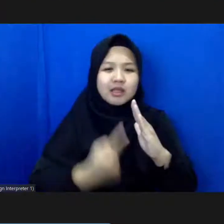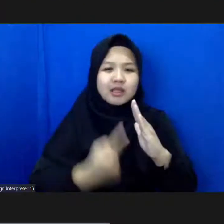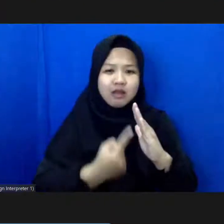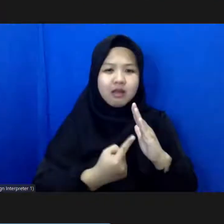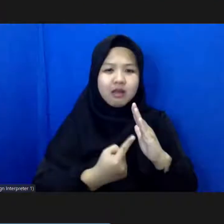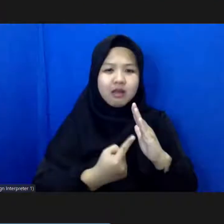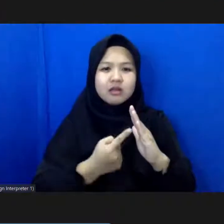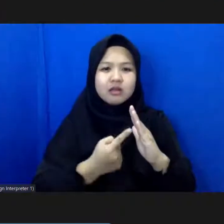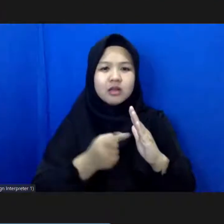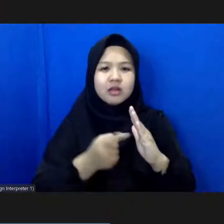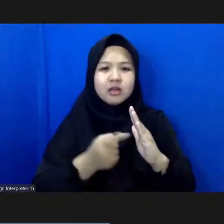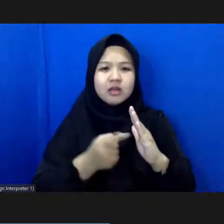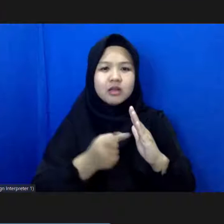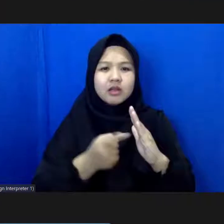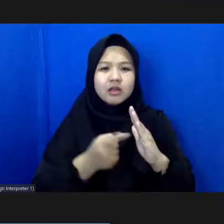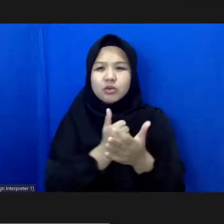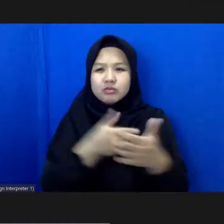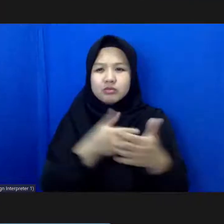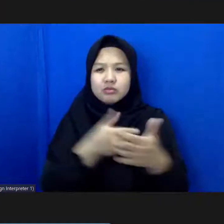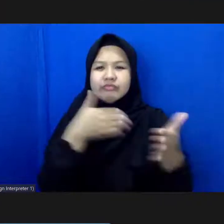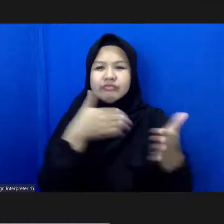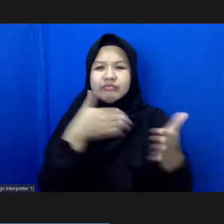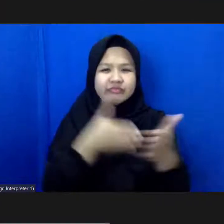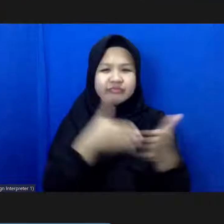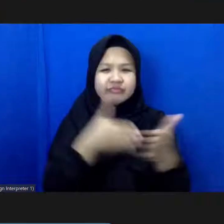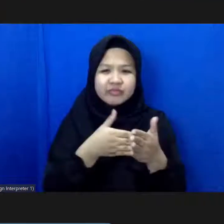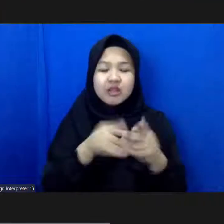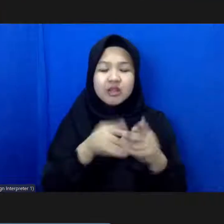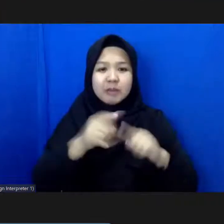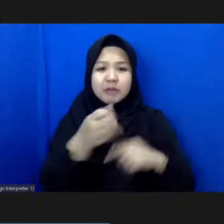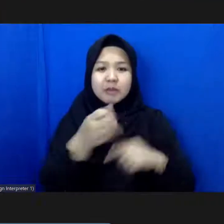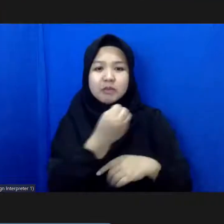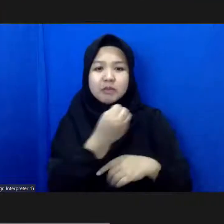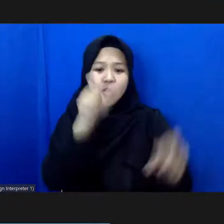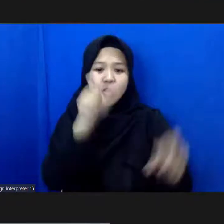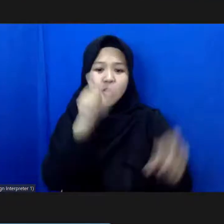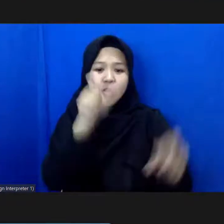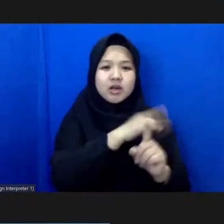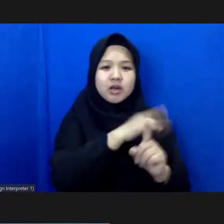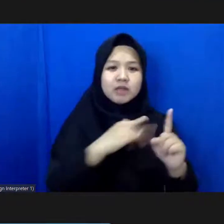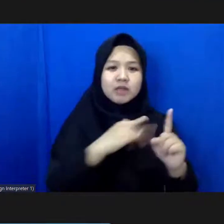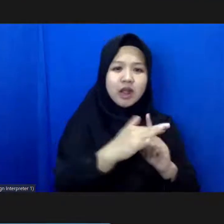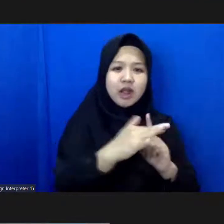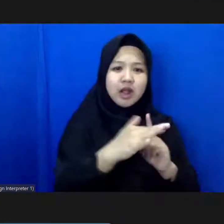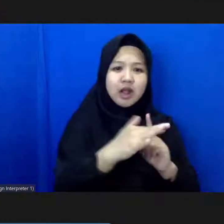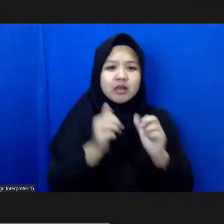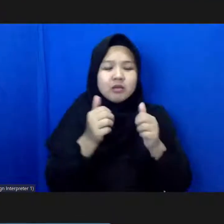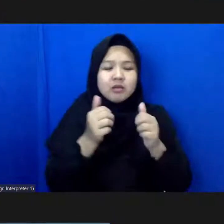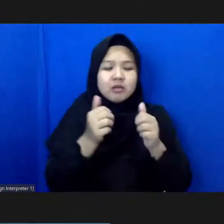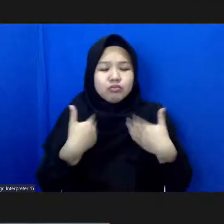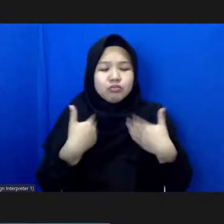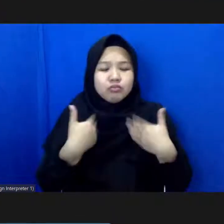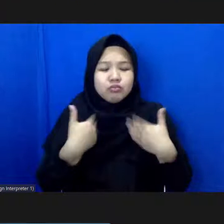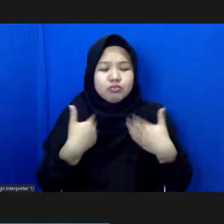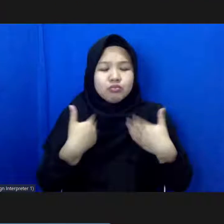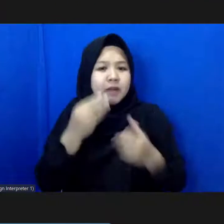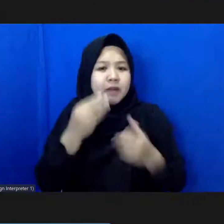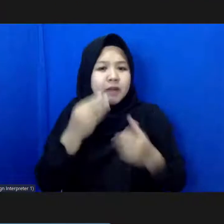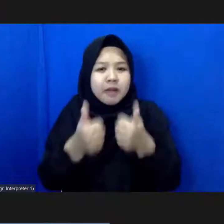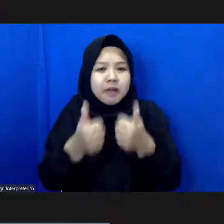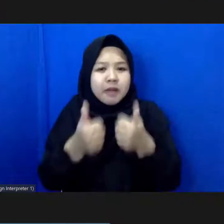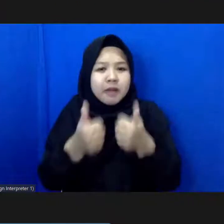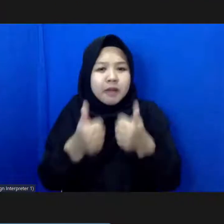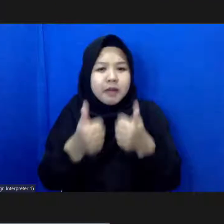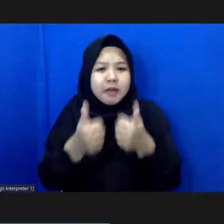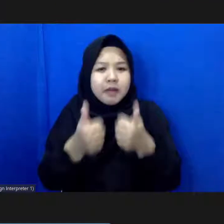real challenges, and but some of the community people were able to have good lessons,